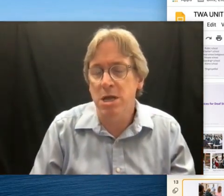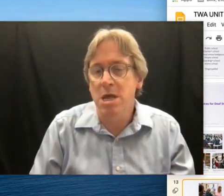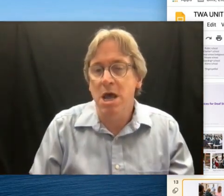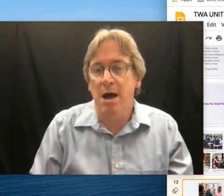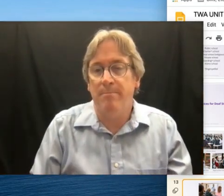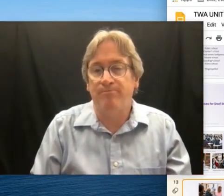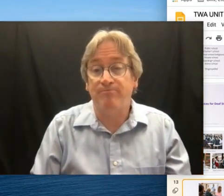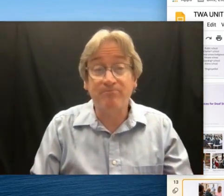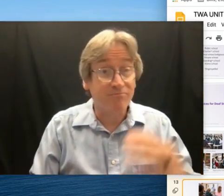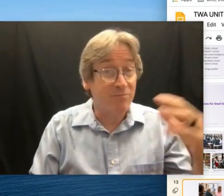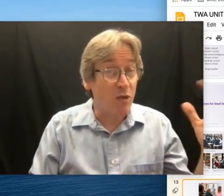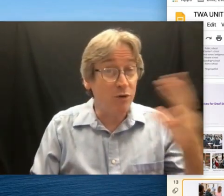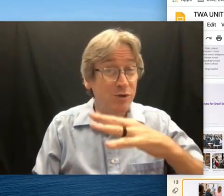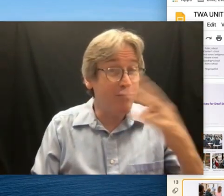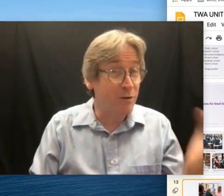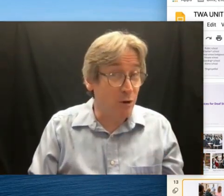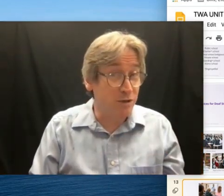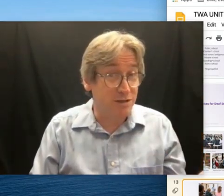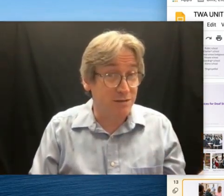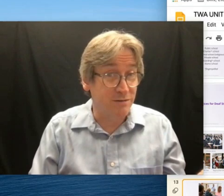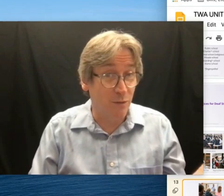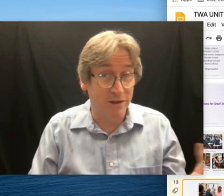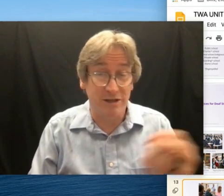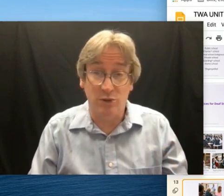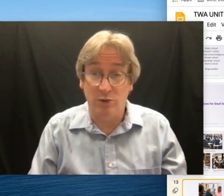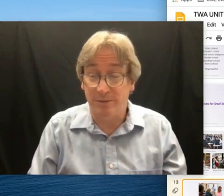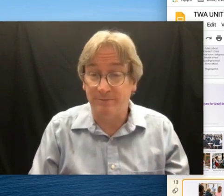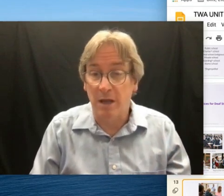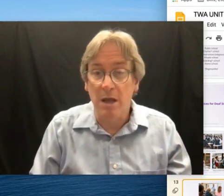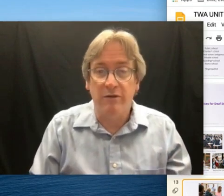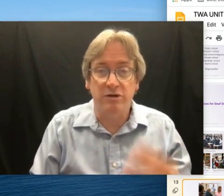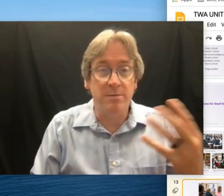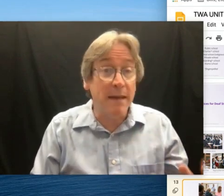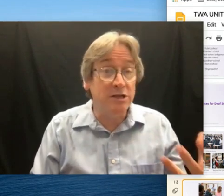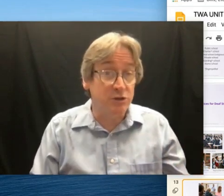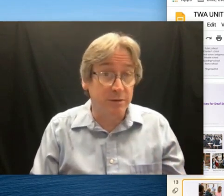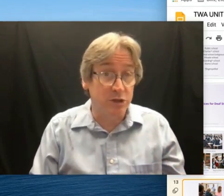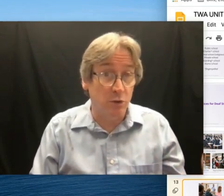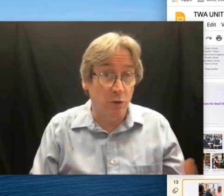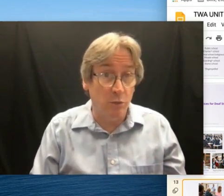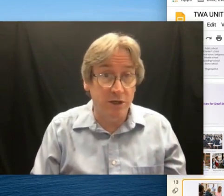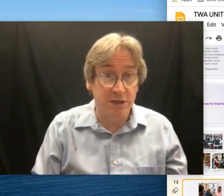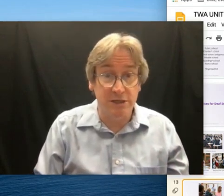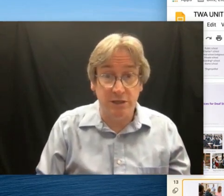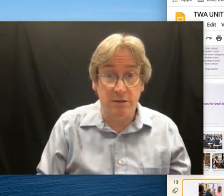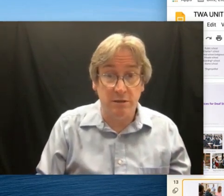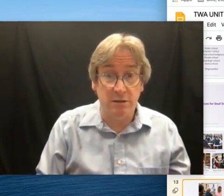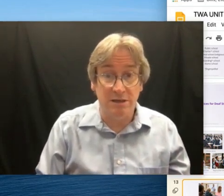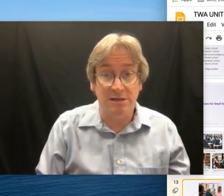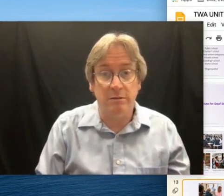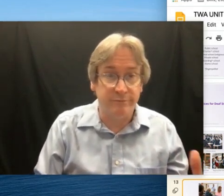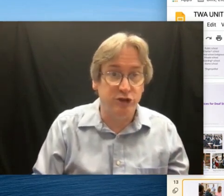seen. There are two different approaches within the schools. There's the mainstream school, which